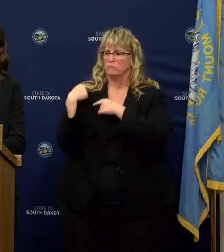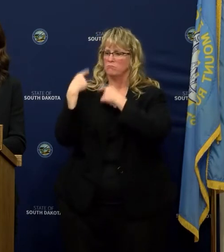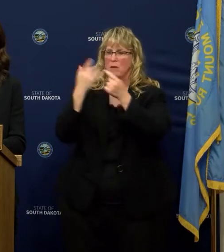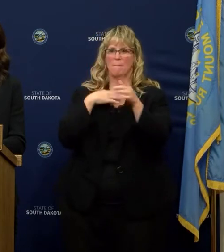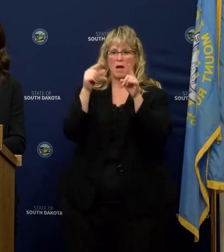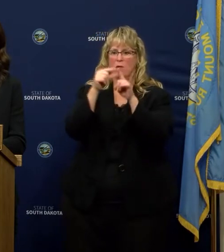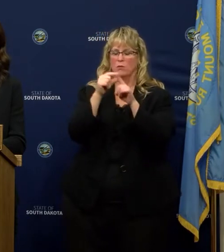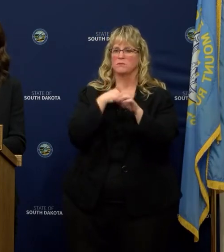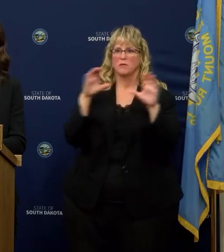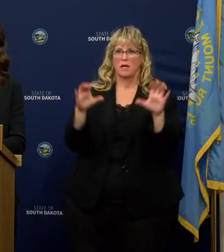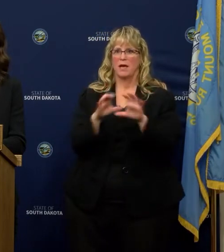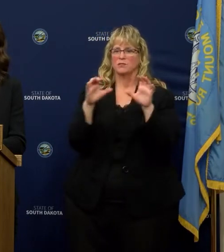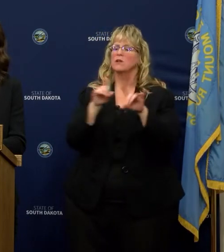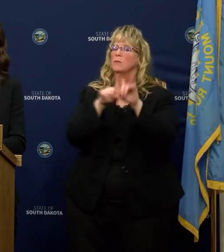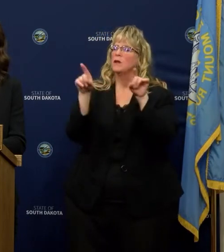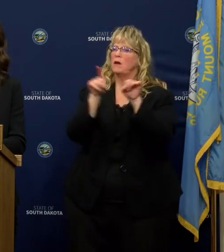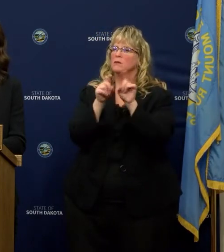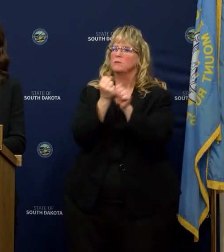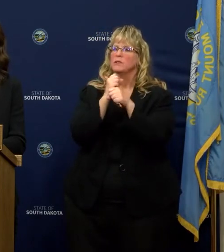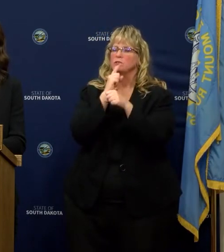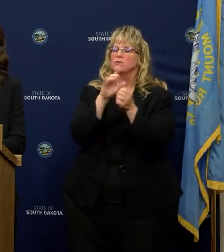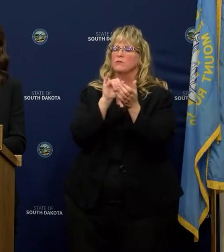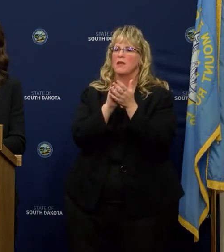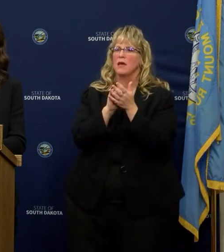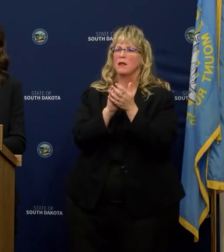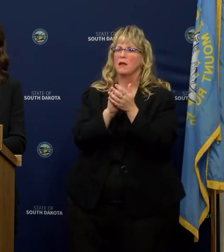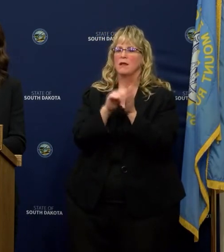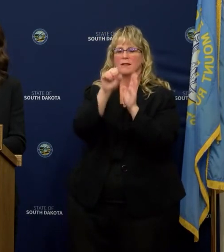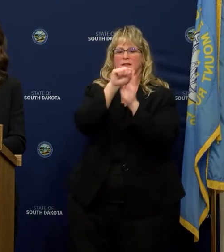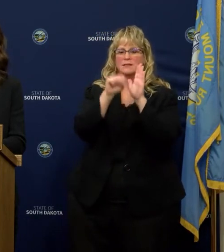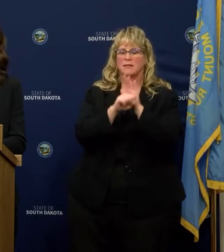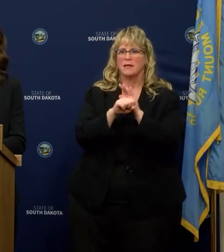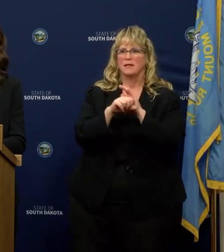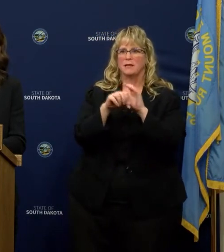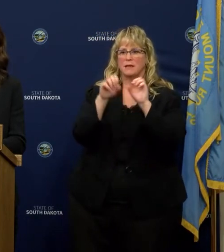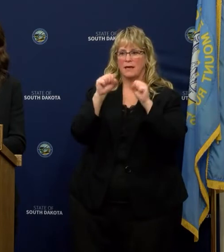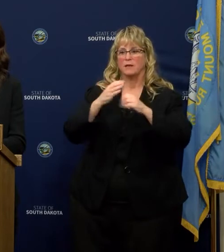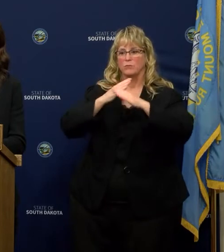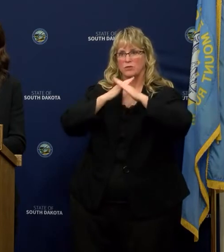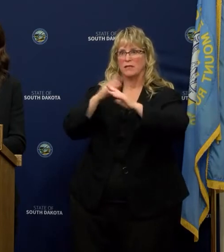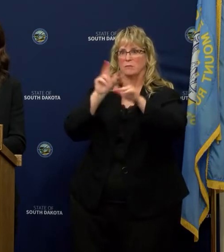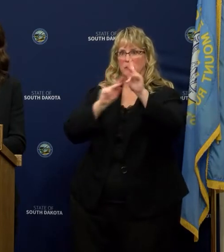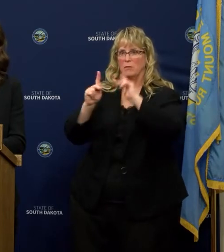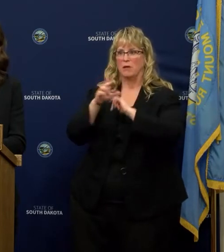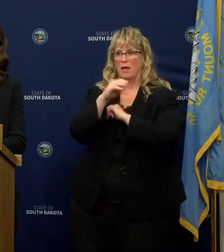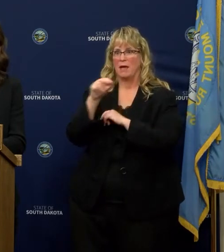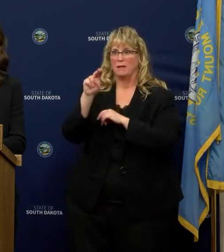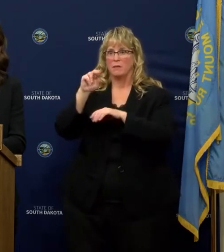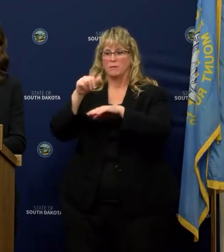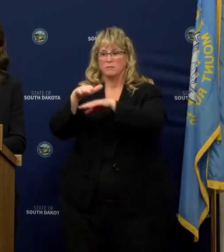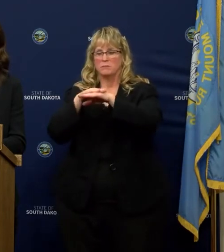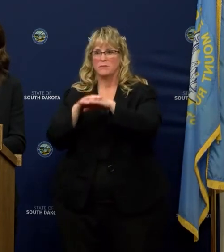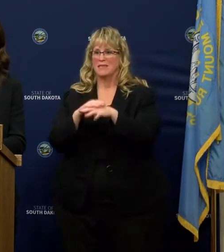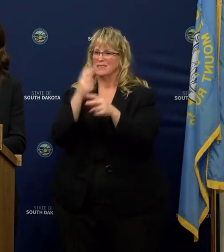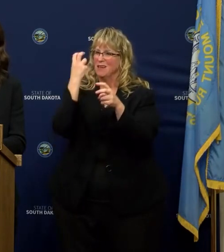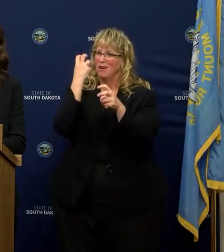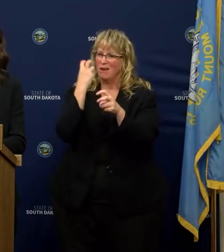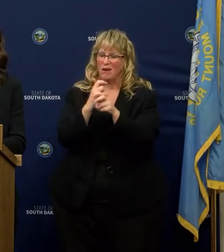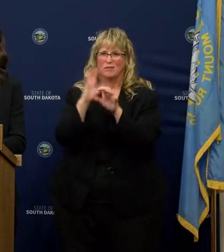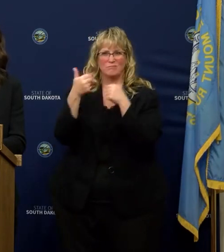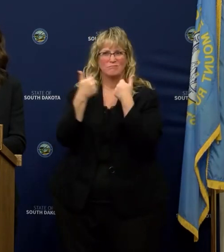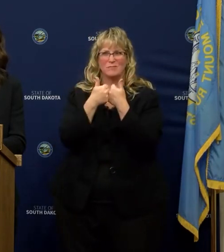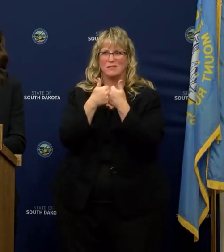and in my actions, but also making sure that we have the ability to protect people. And this is a sticky situation because